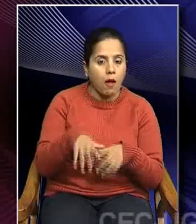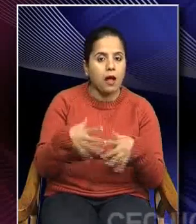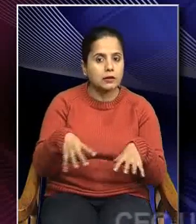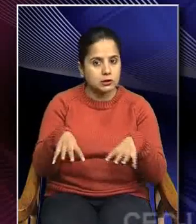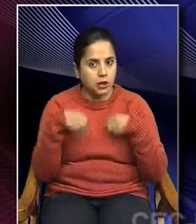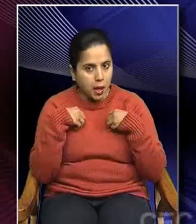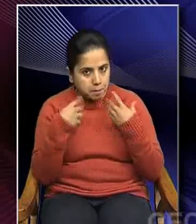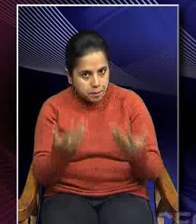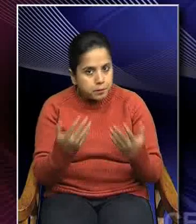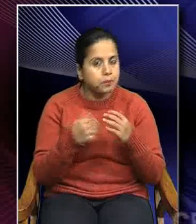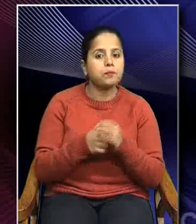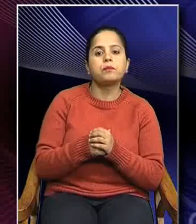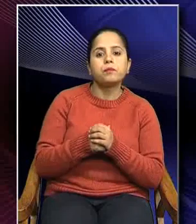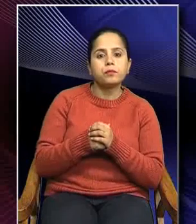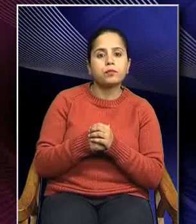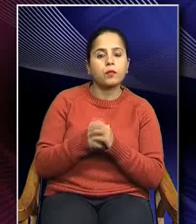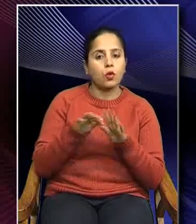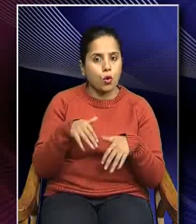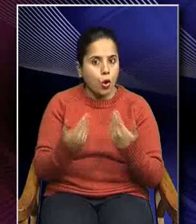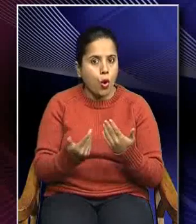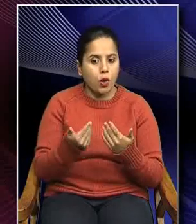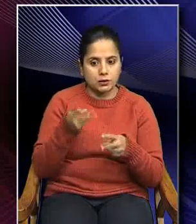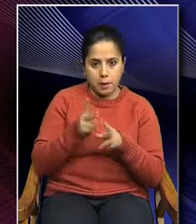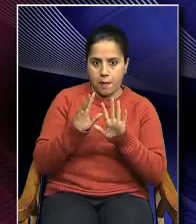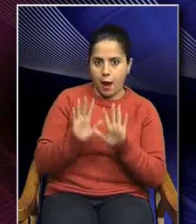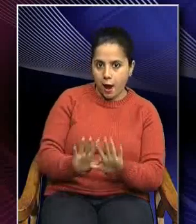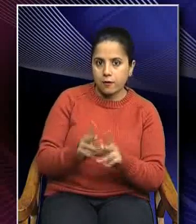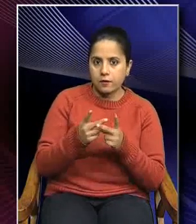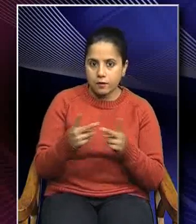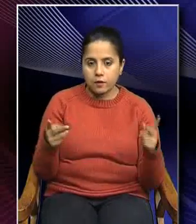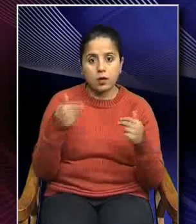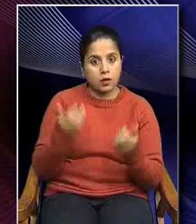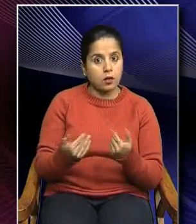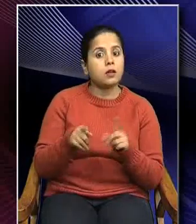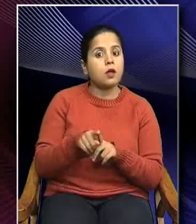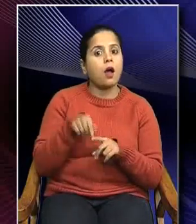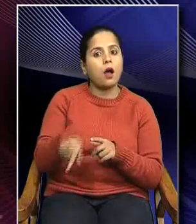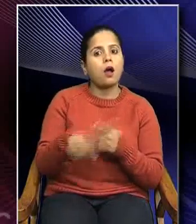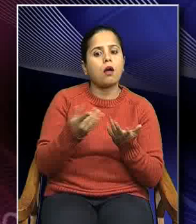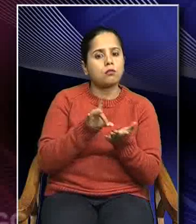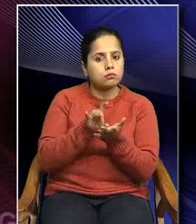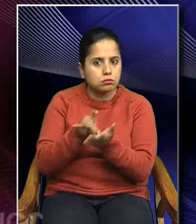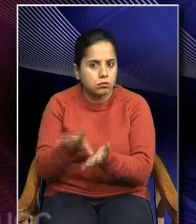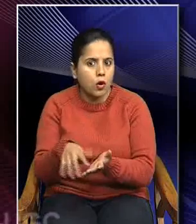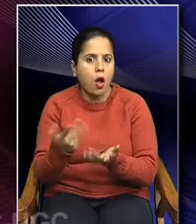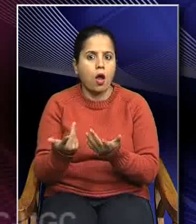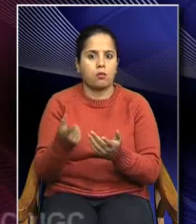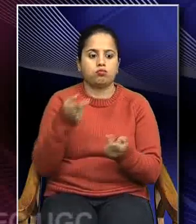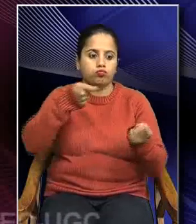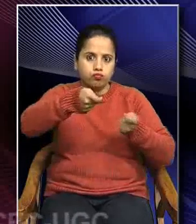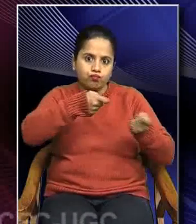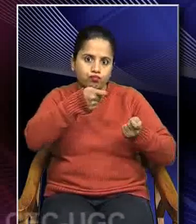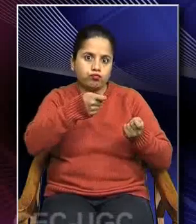acceptance or coexistence and even rejection and subordination of